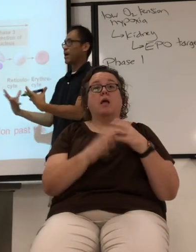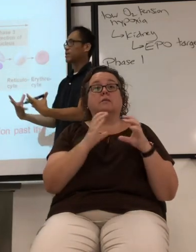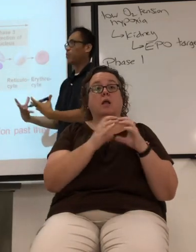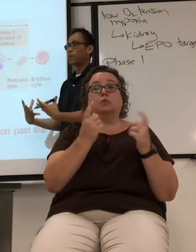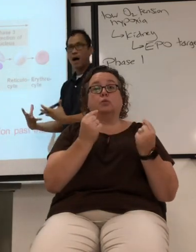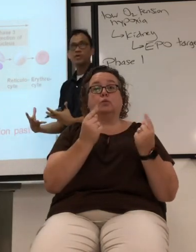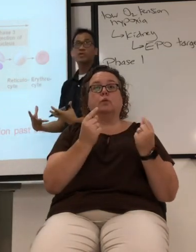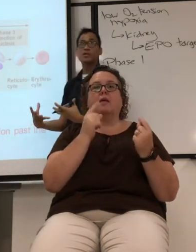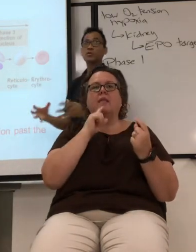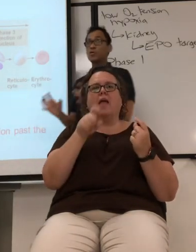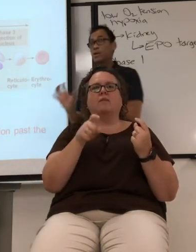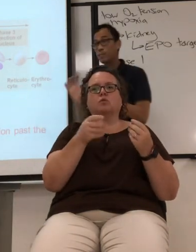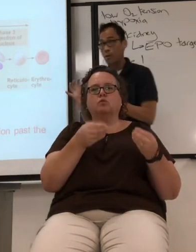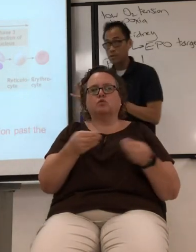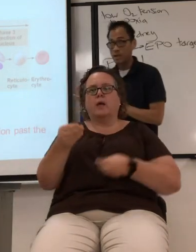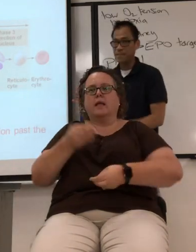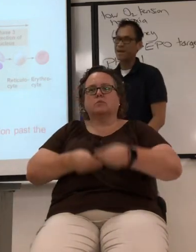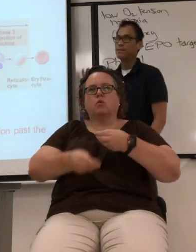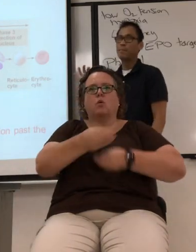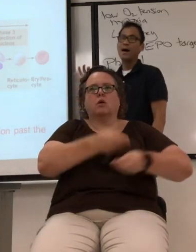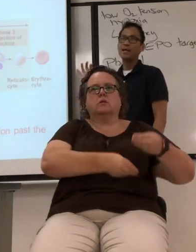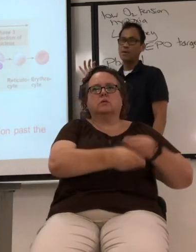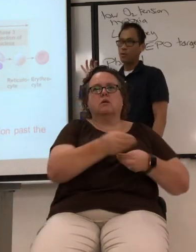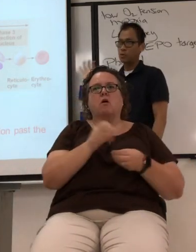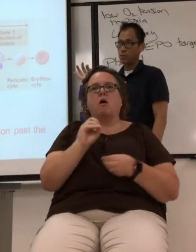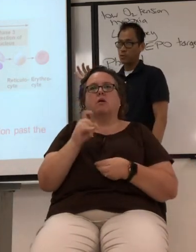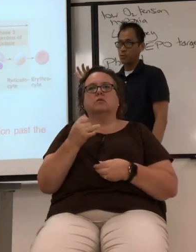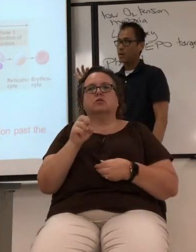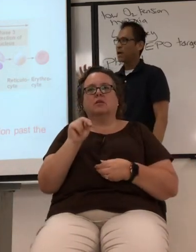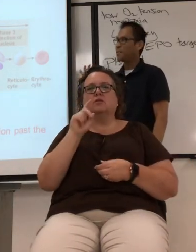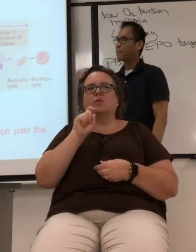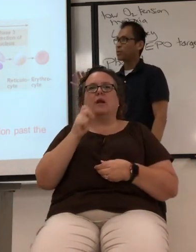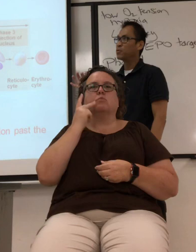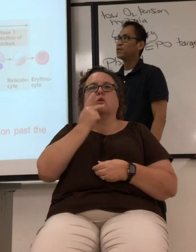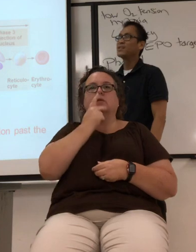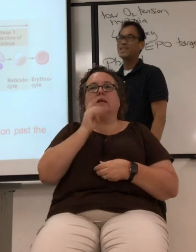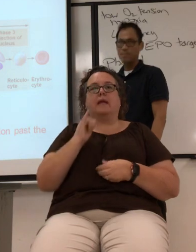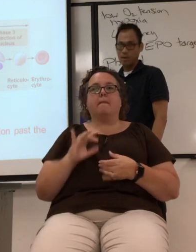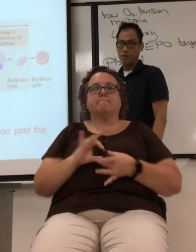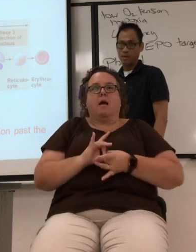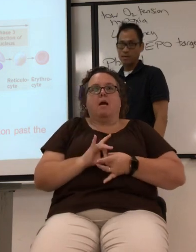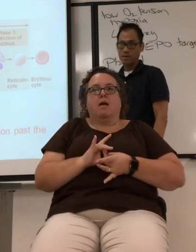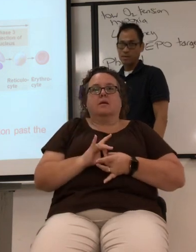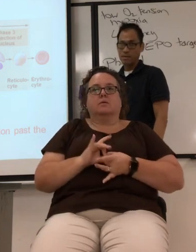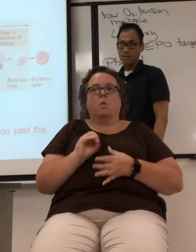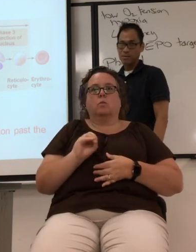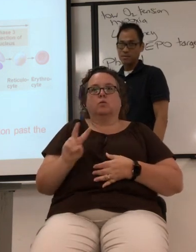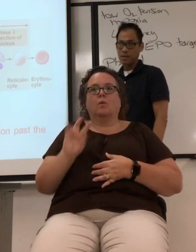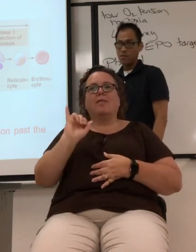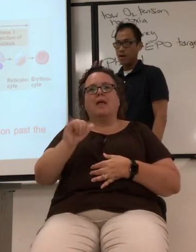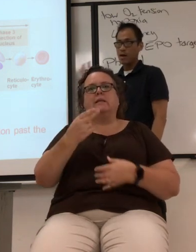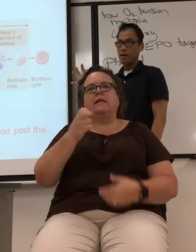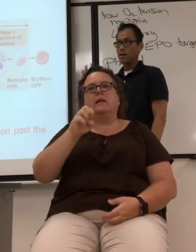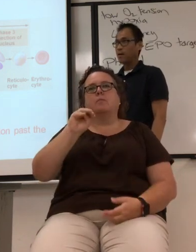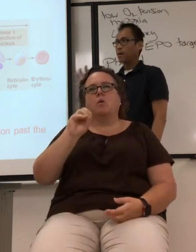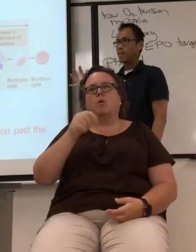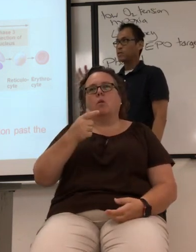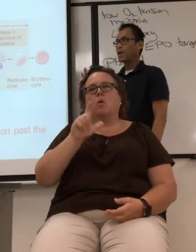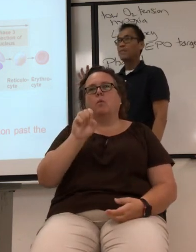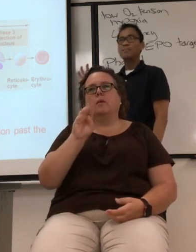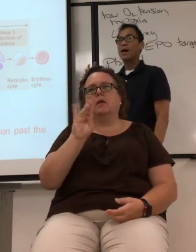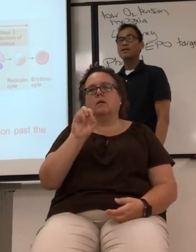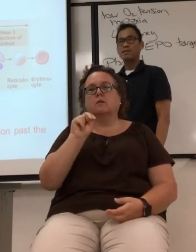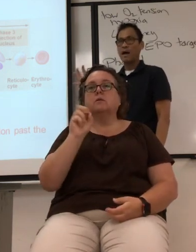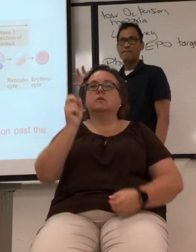have to transport oxygen. So you need a protein that can bind O2. And that protein is hemoglobin. So it's like, okay,